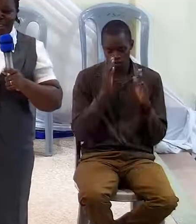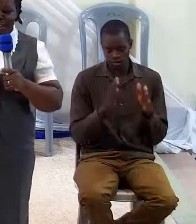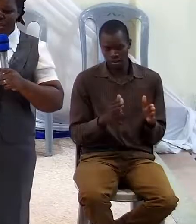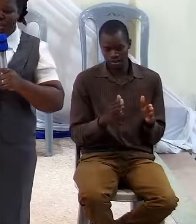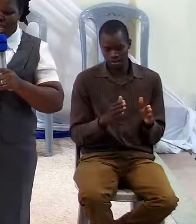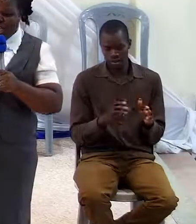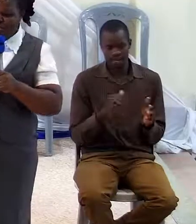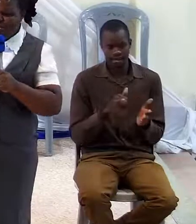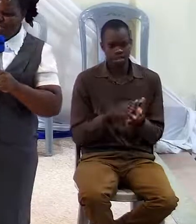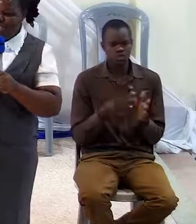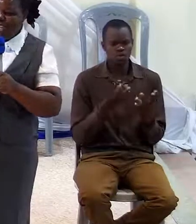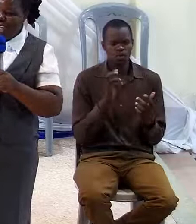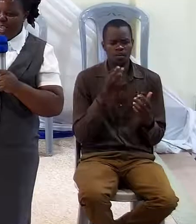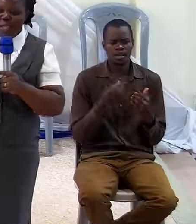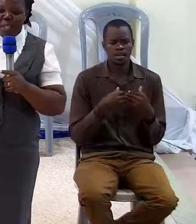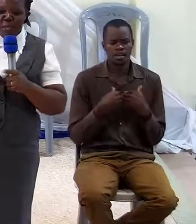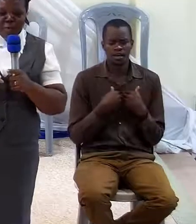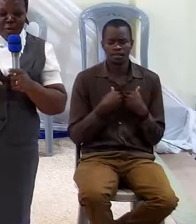the problem.